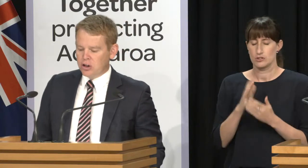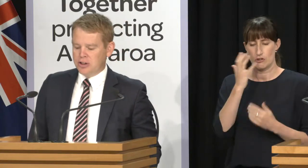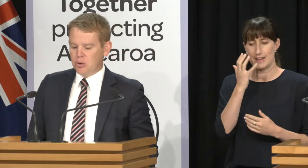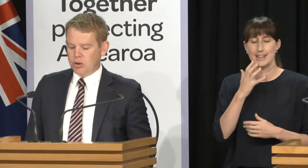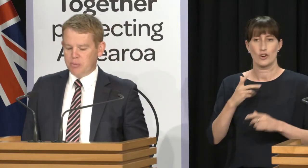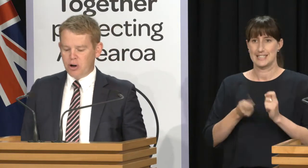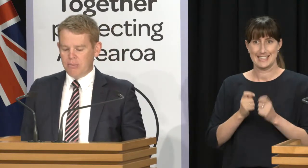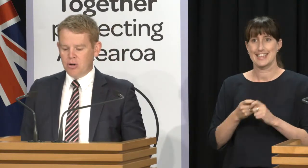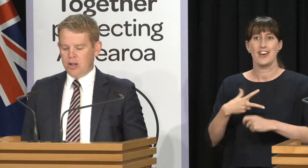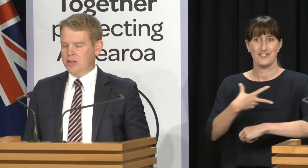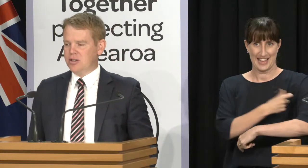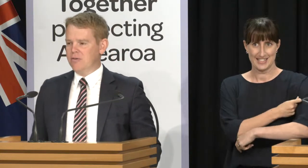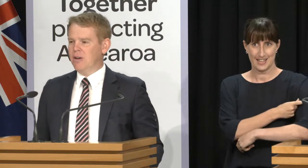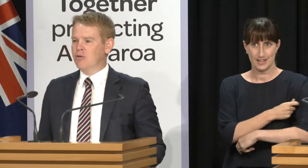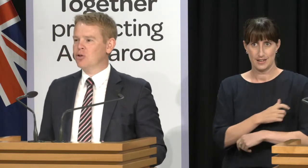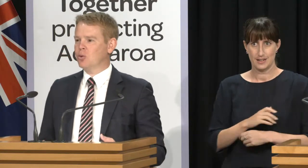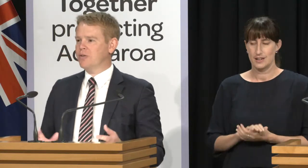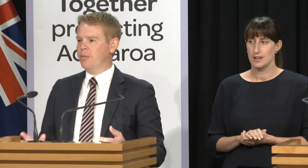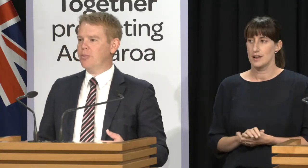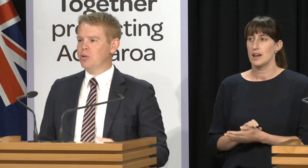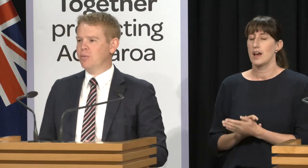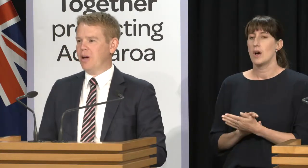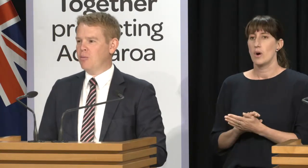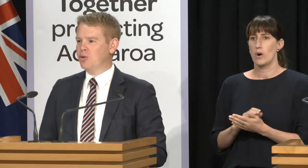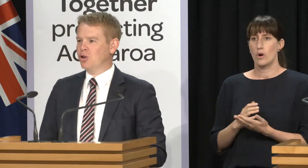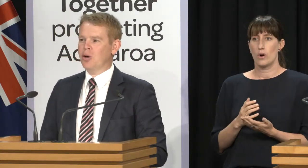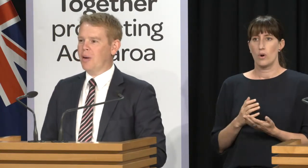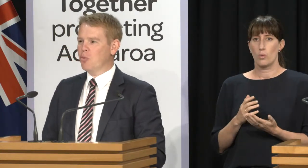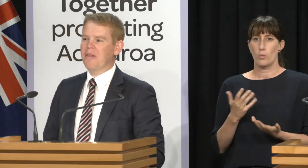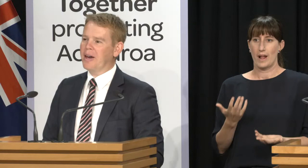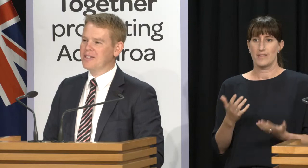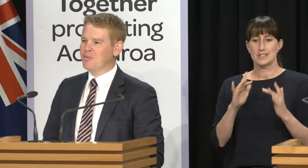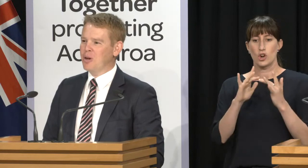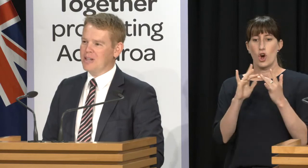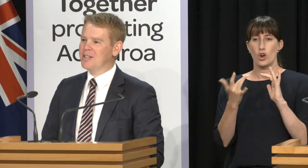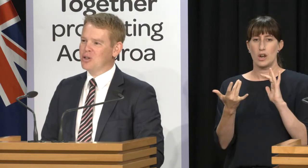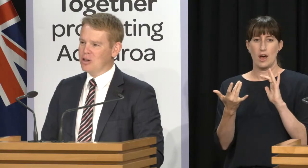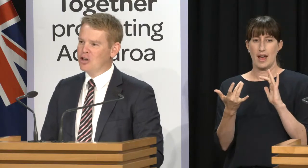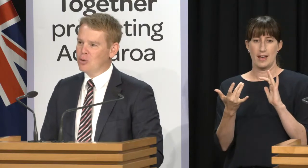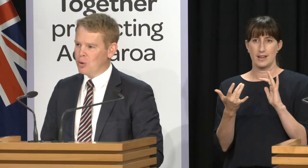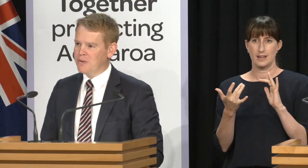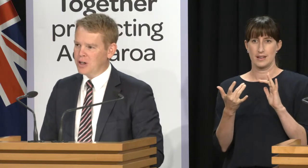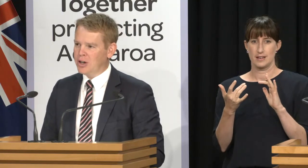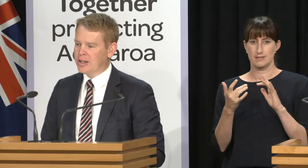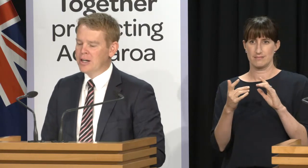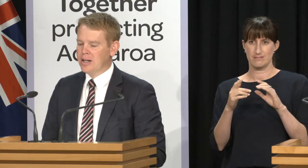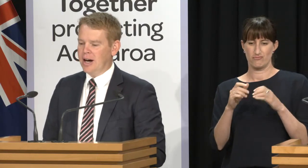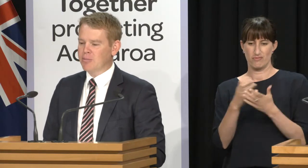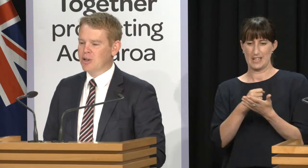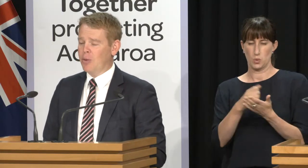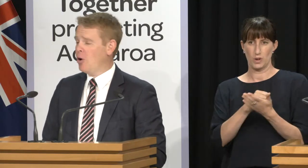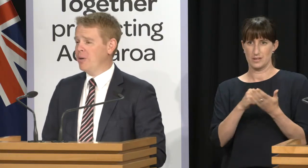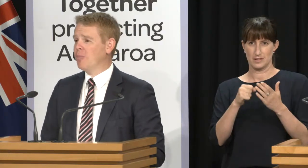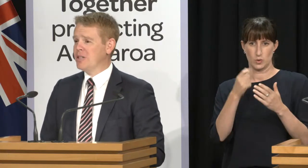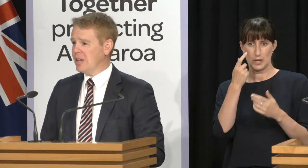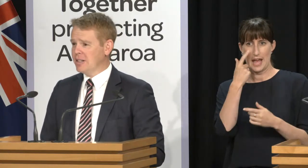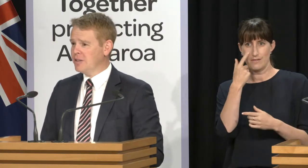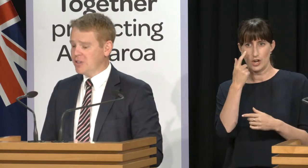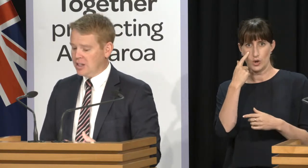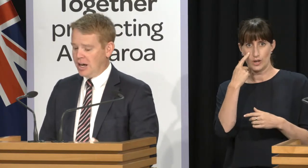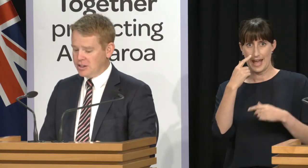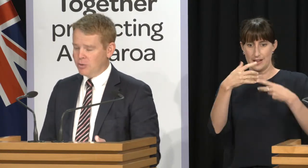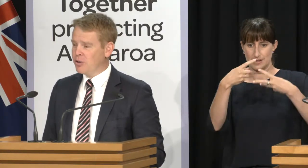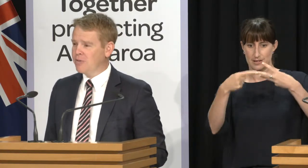Look, the online tool is primarily just a resource for people to be able to look up where they sit in the queue, if you like. So it won't be